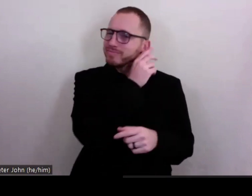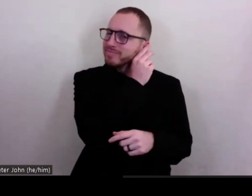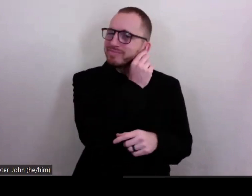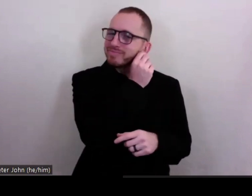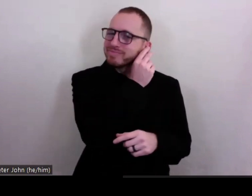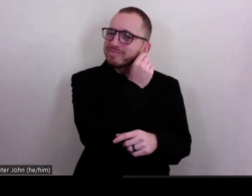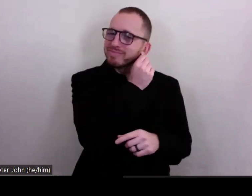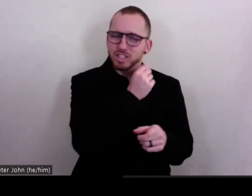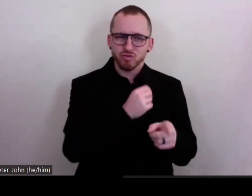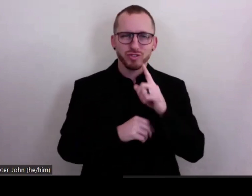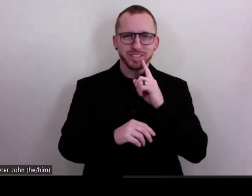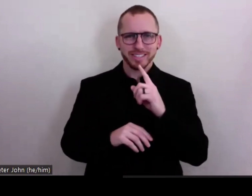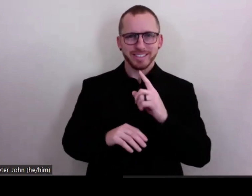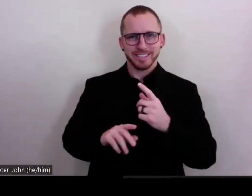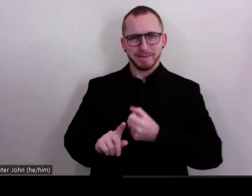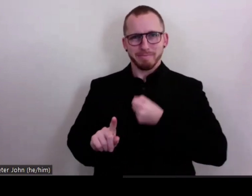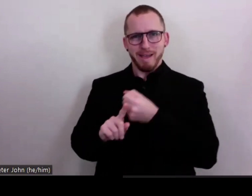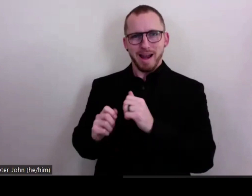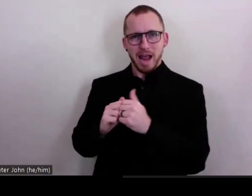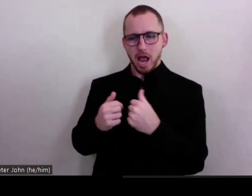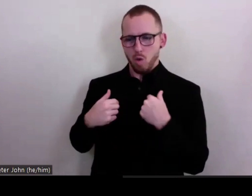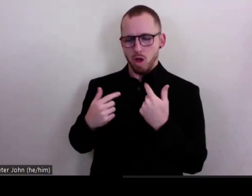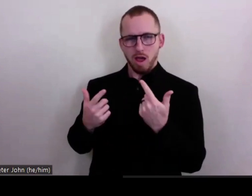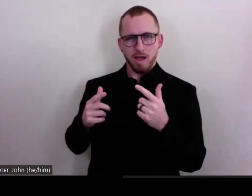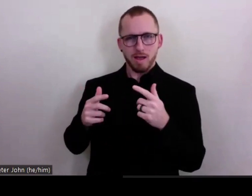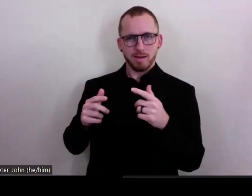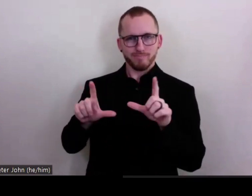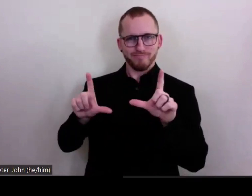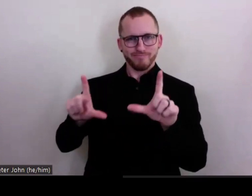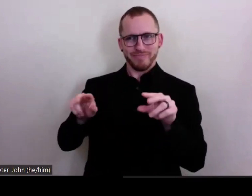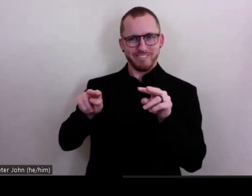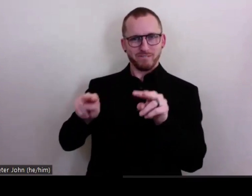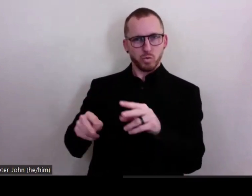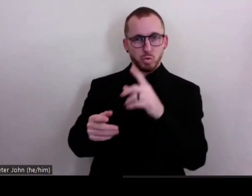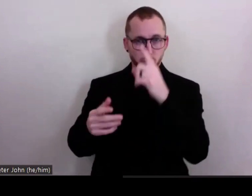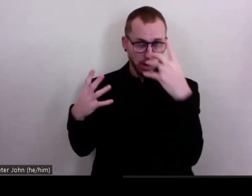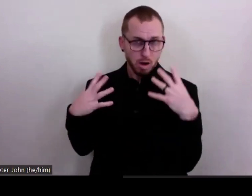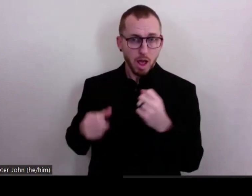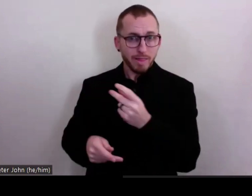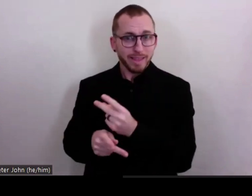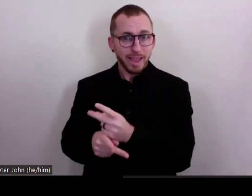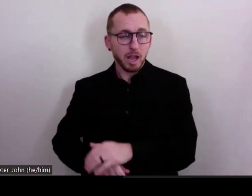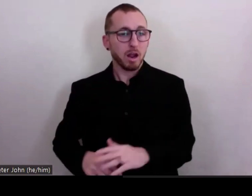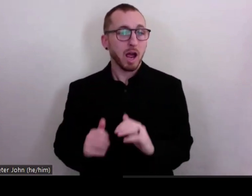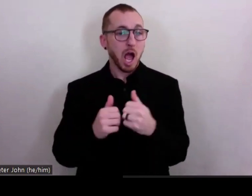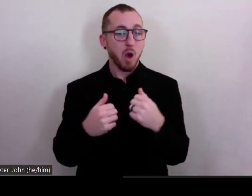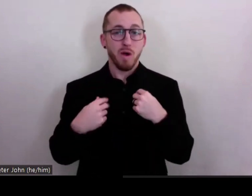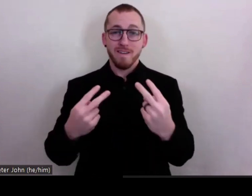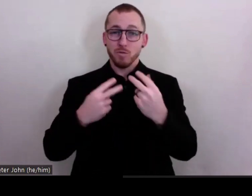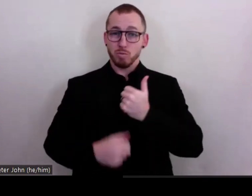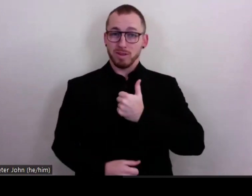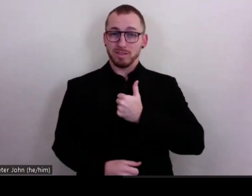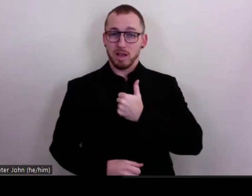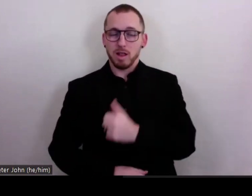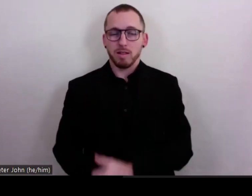at myself. I felt ownership over her opinions